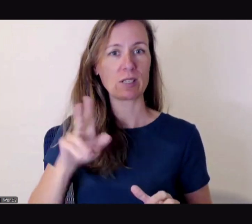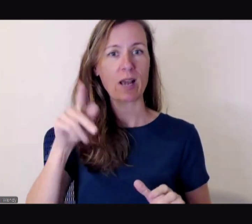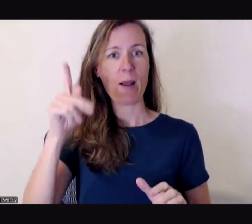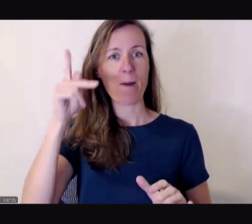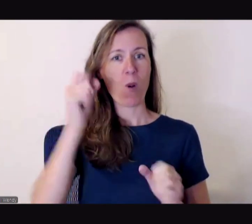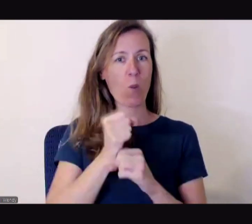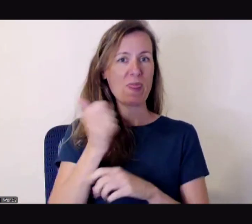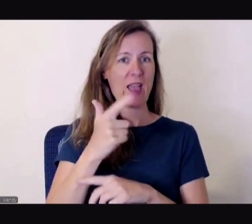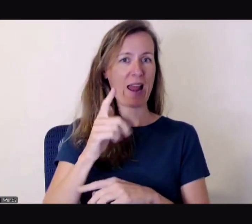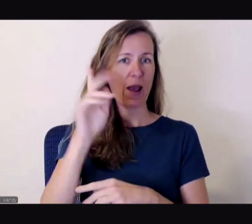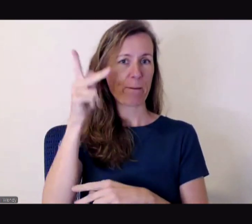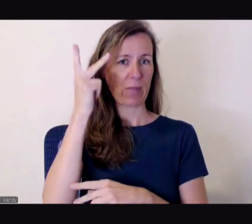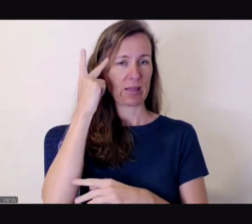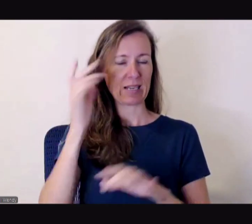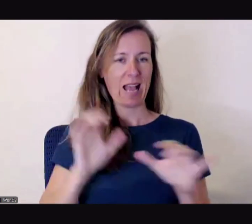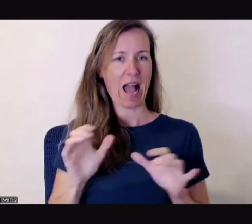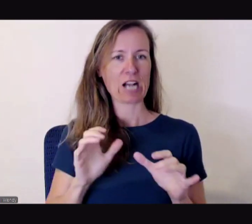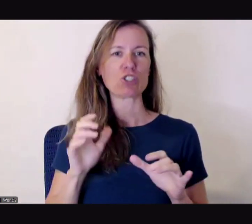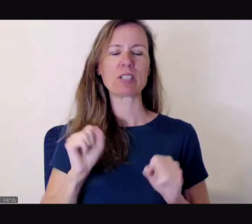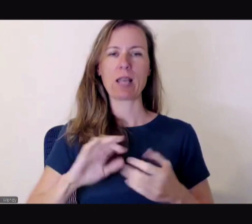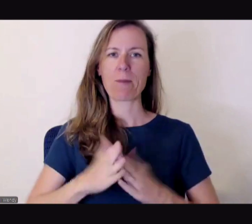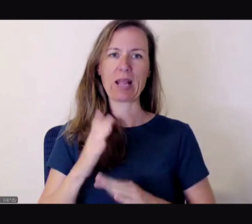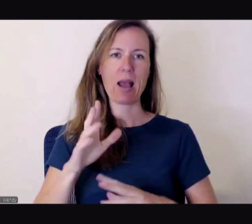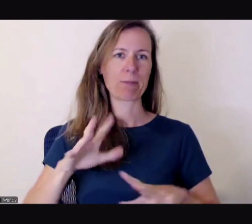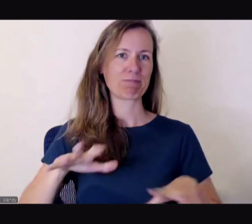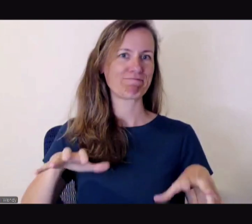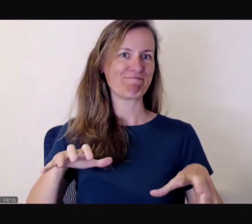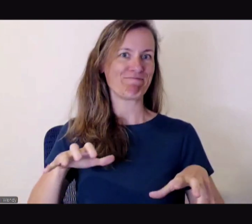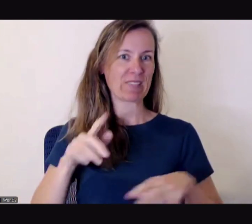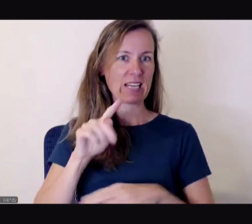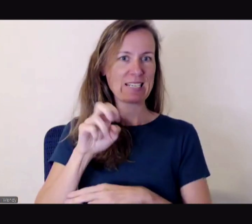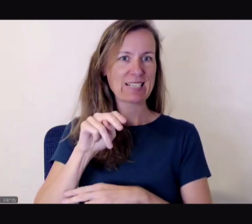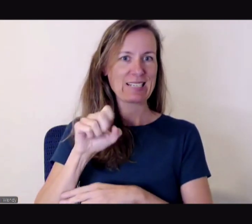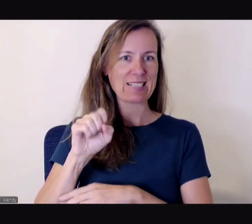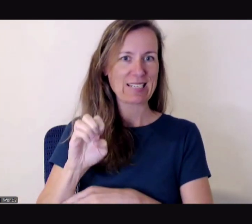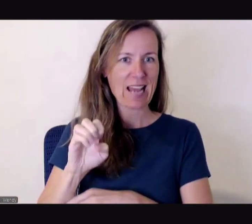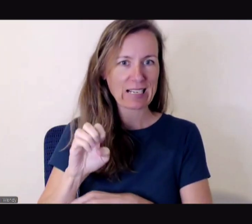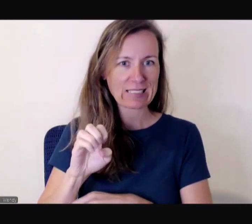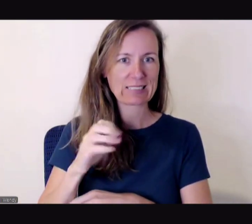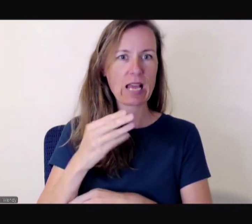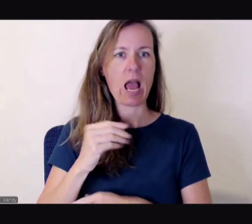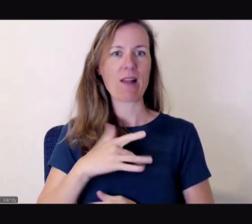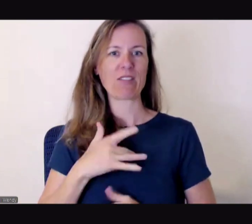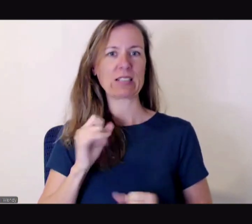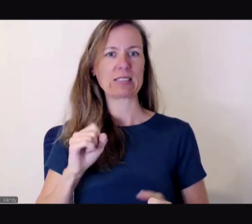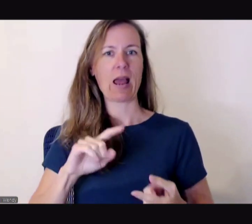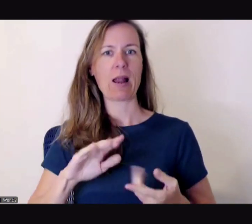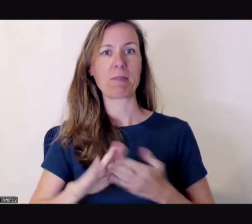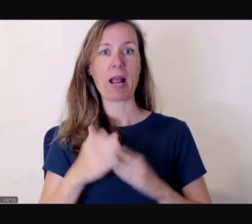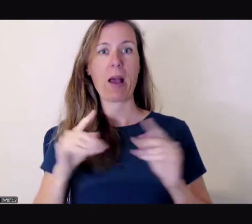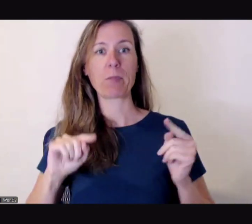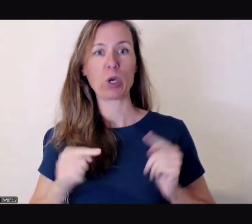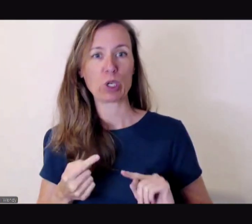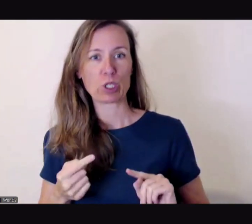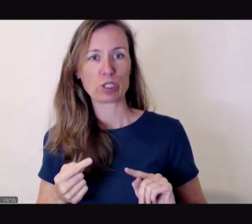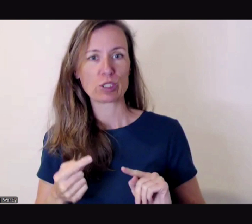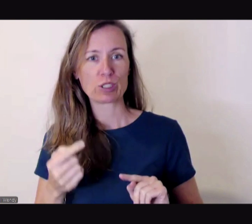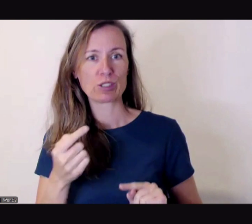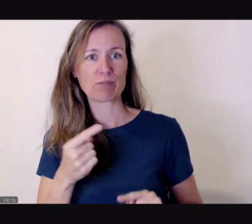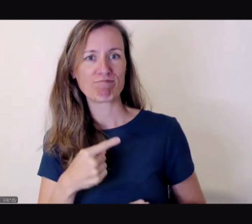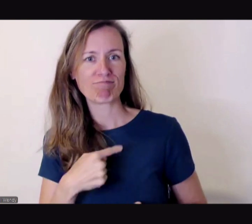work hard to move forward, to find common ground, and to lower the emotional temperature. I'm not saying that it will be easy or